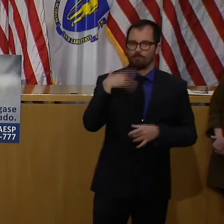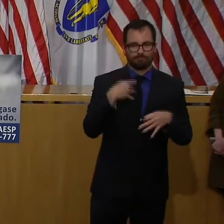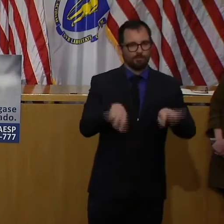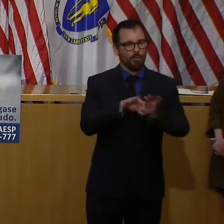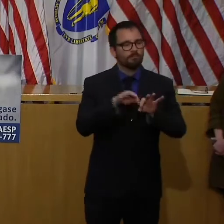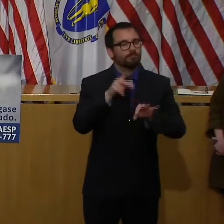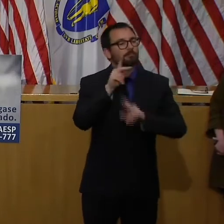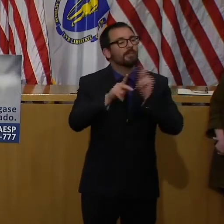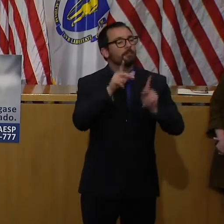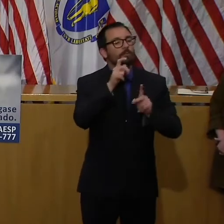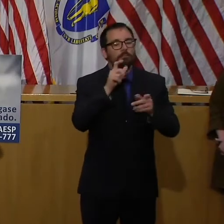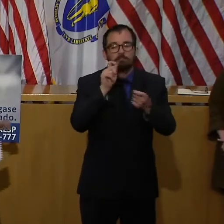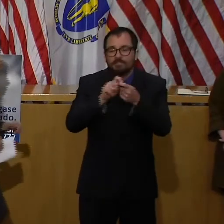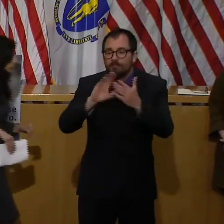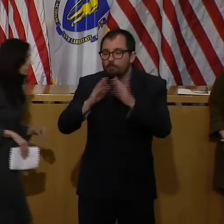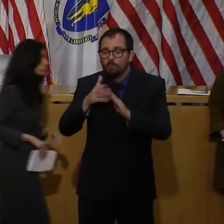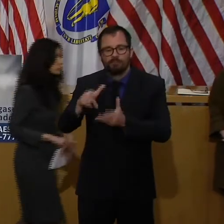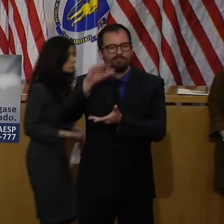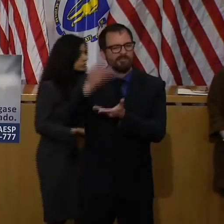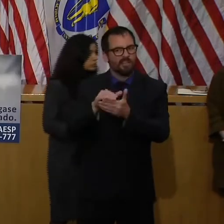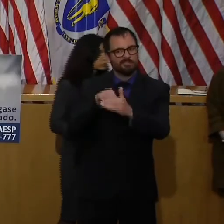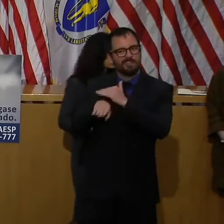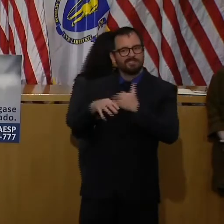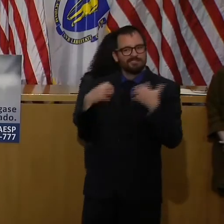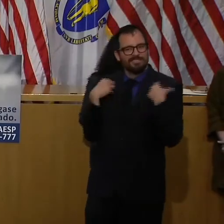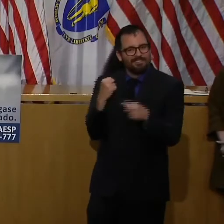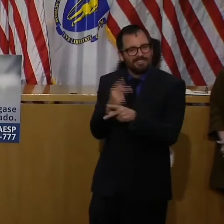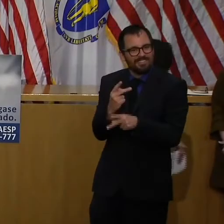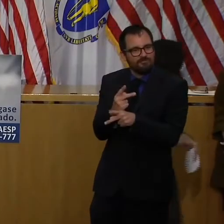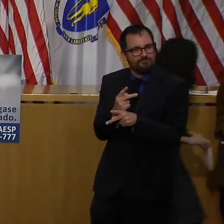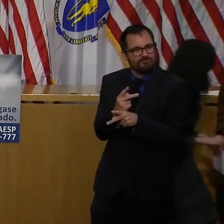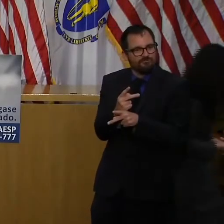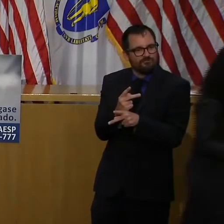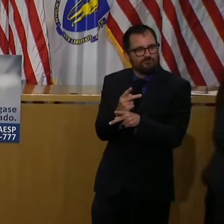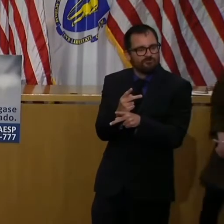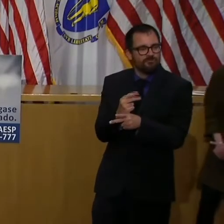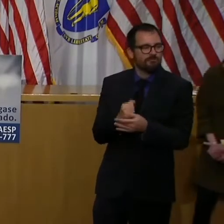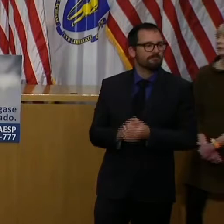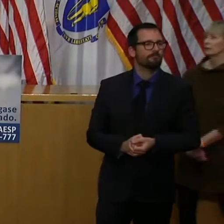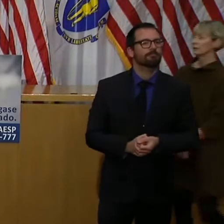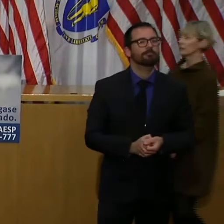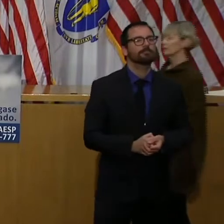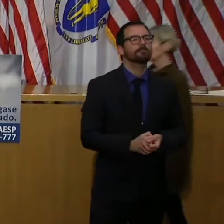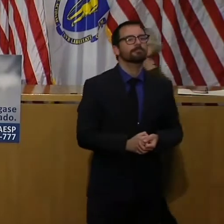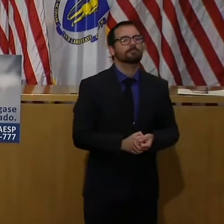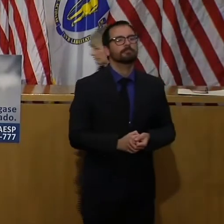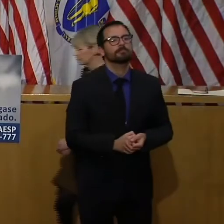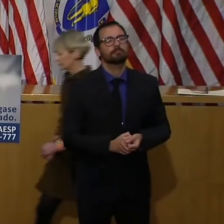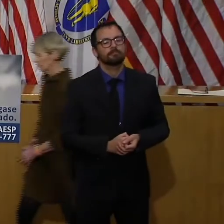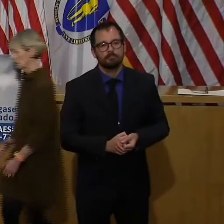the death data seem to be different than the positive case data so far?